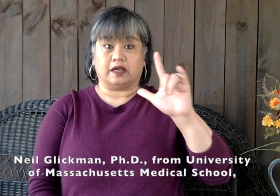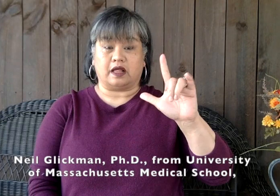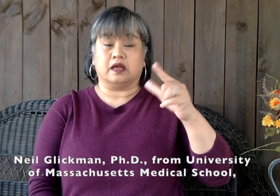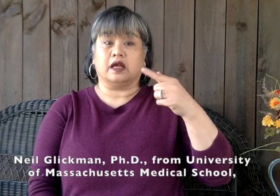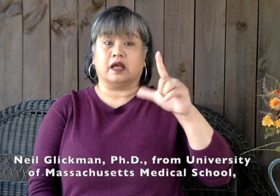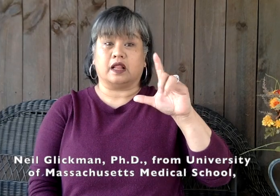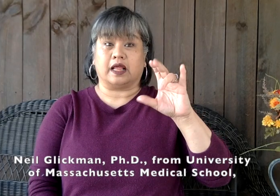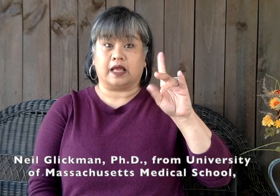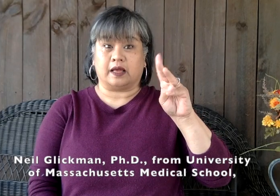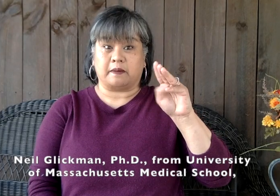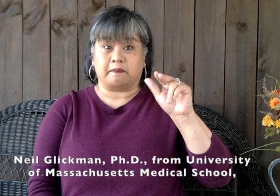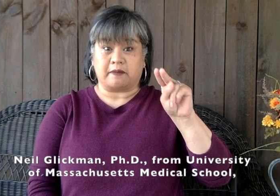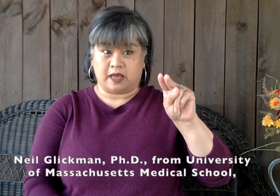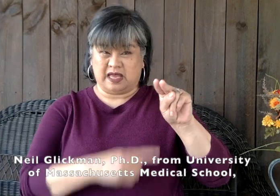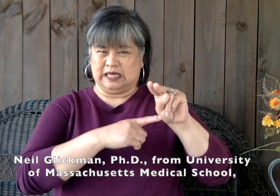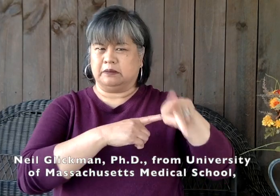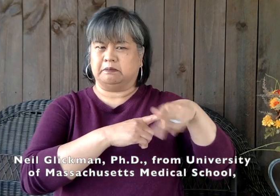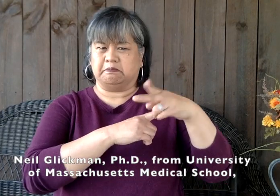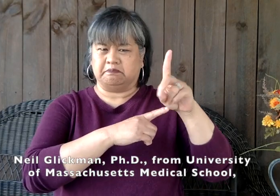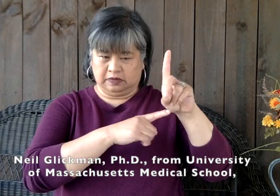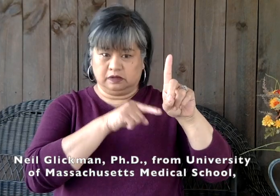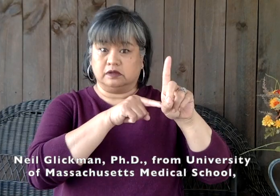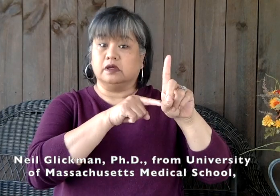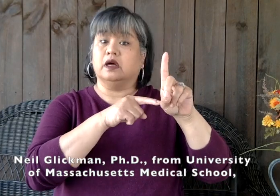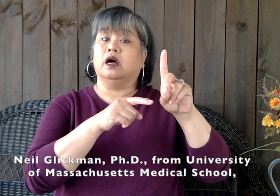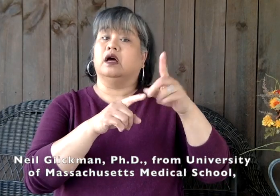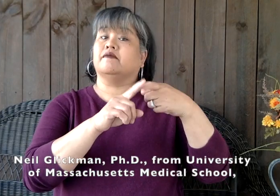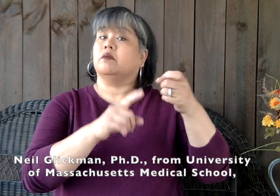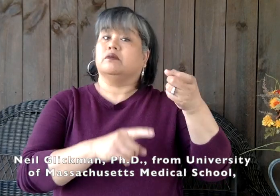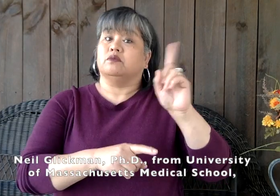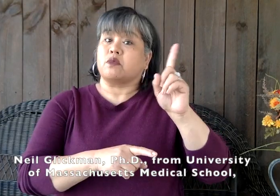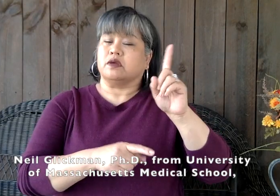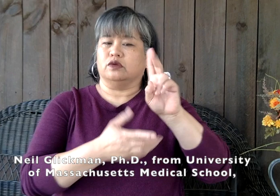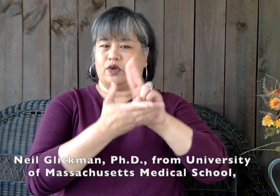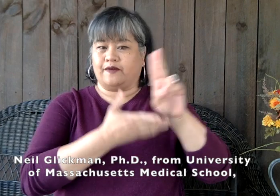Neil Glickman, PhD, from the University of Massachusetts Medical School,